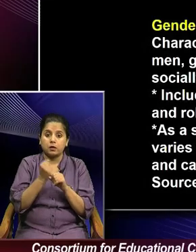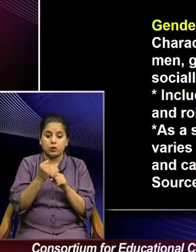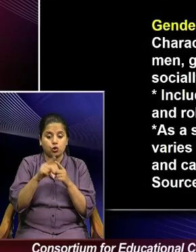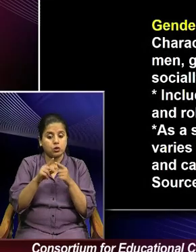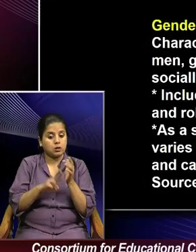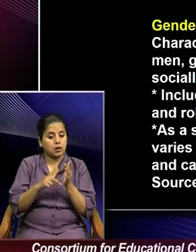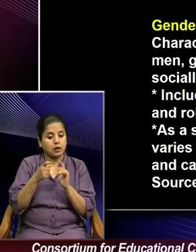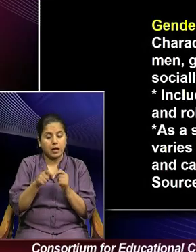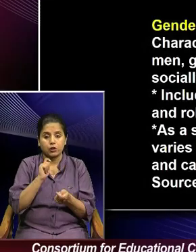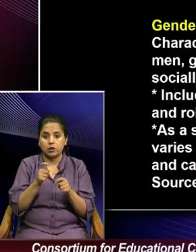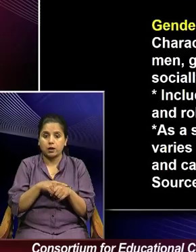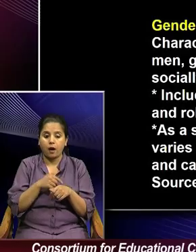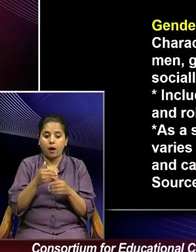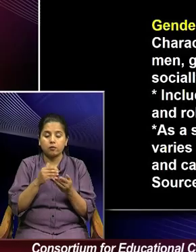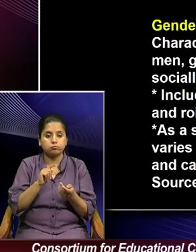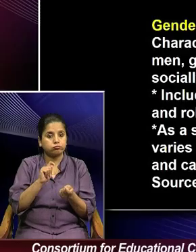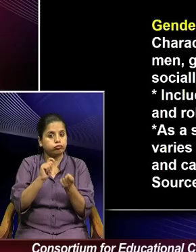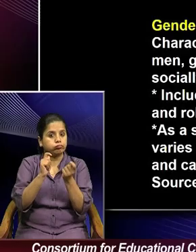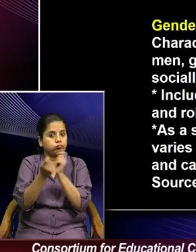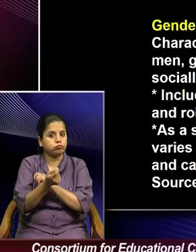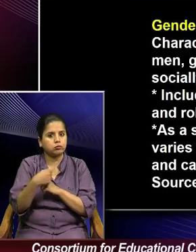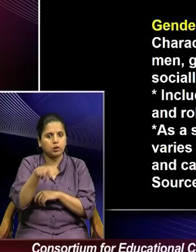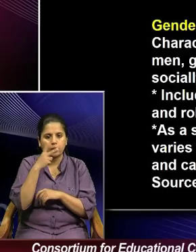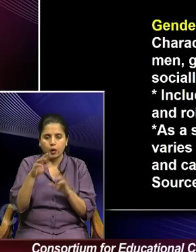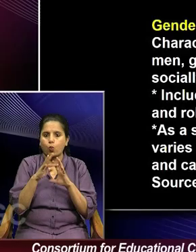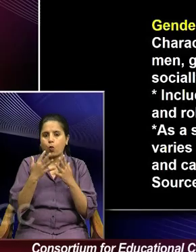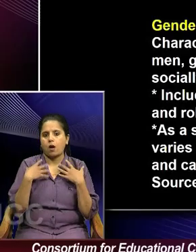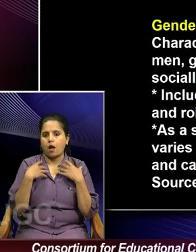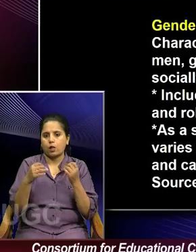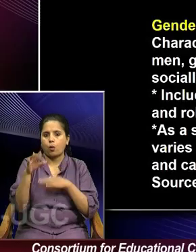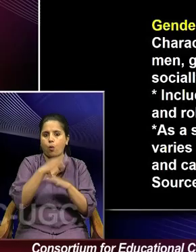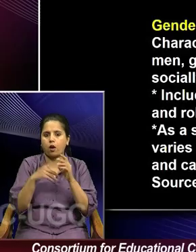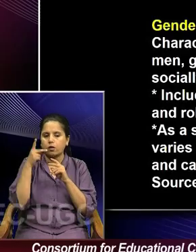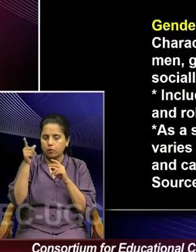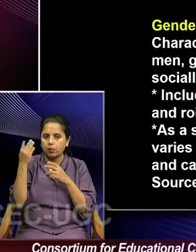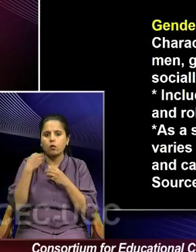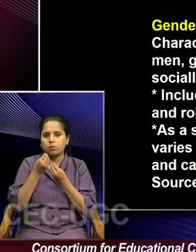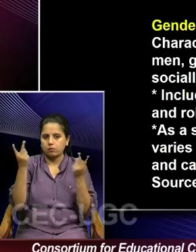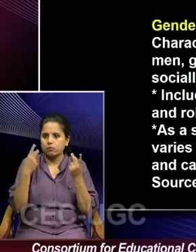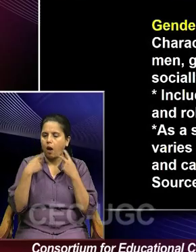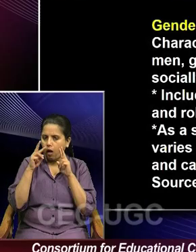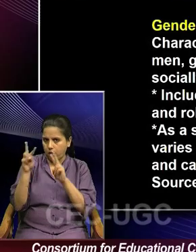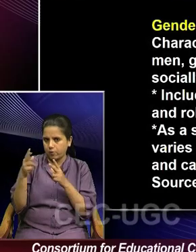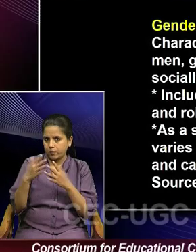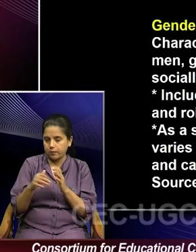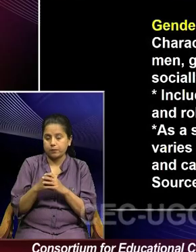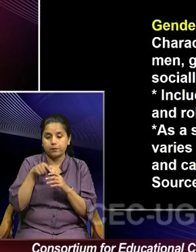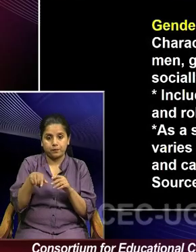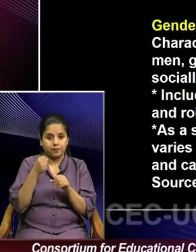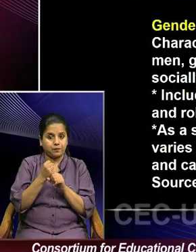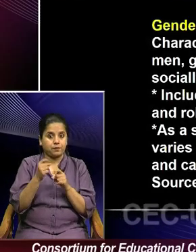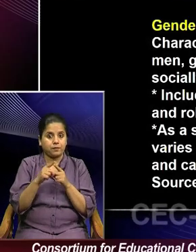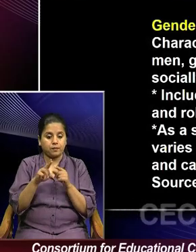time. These are the important inputs that we read from the World Health Organization. Moving forward, as we understand gender